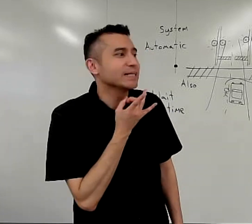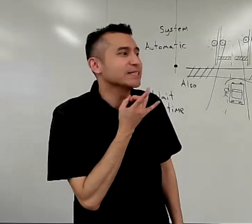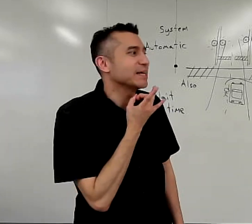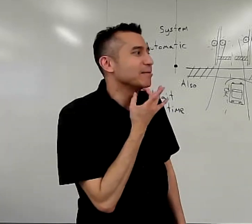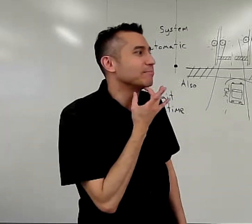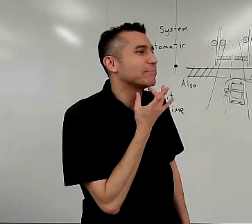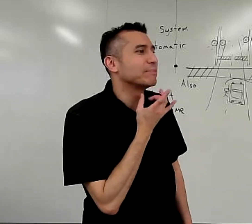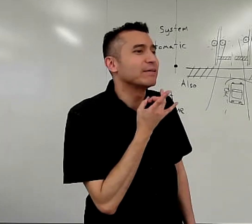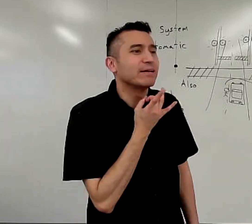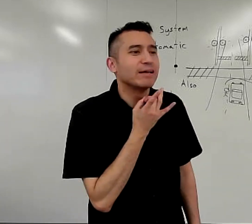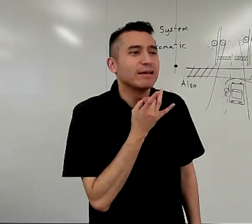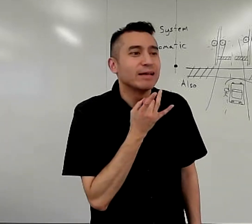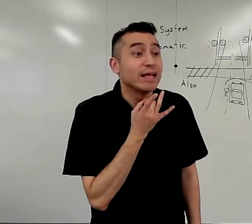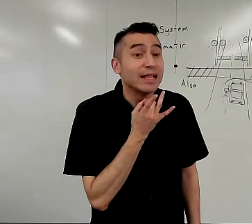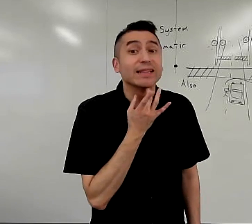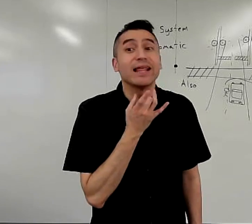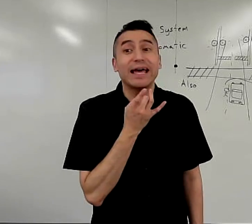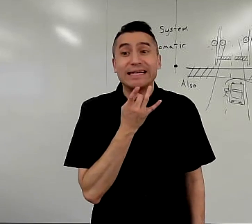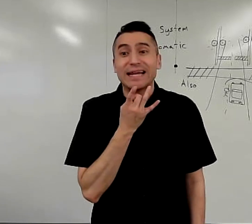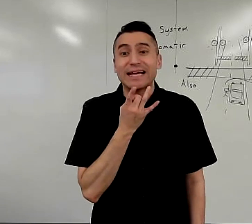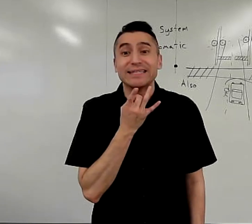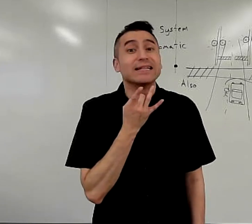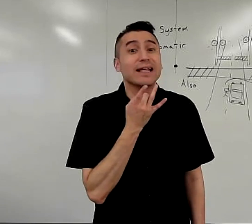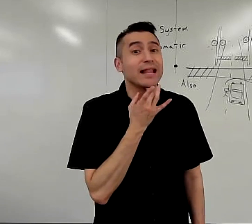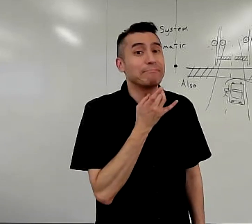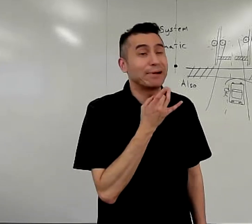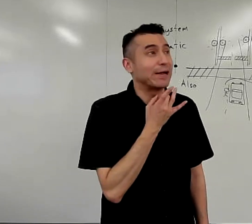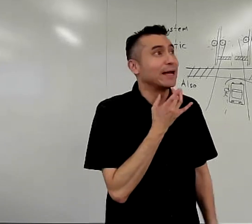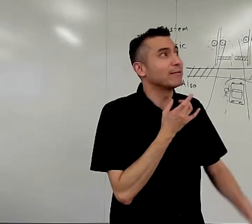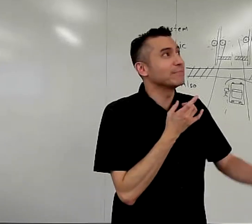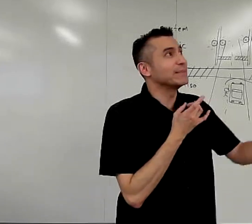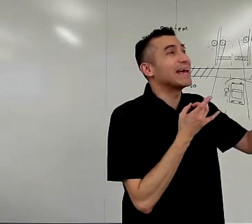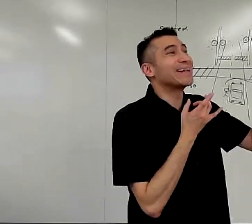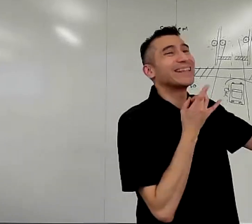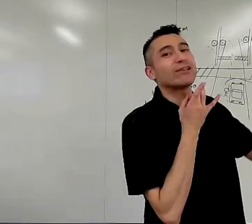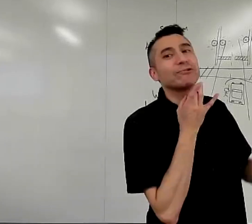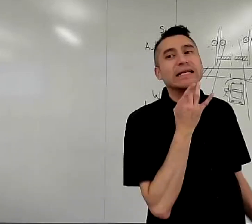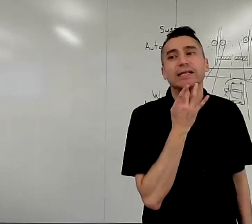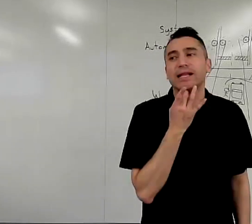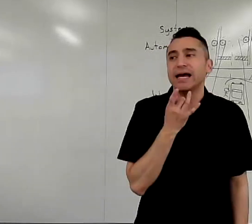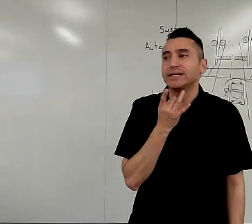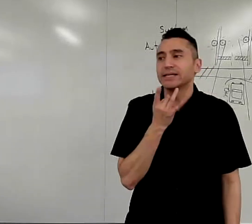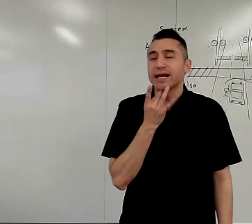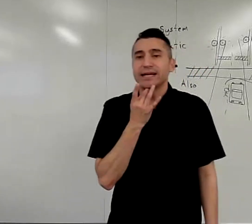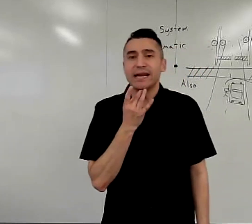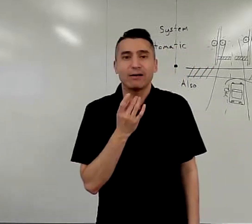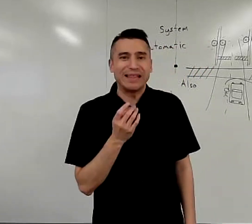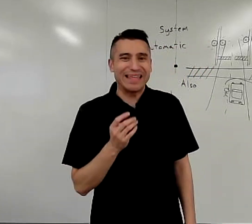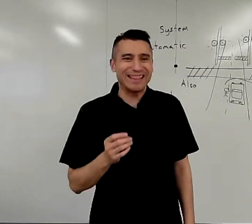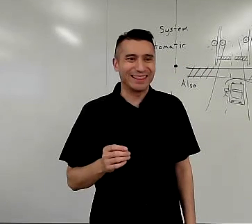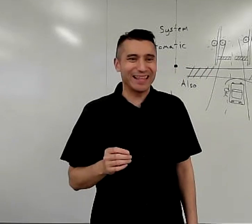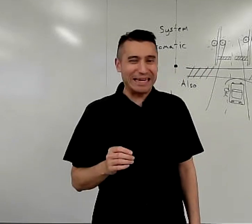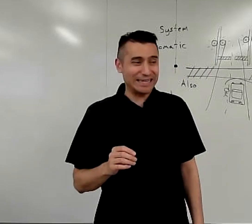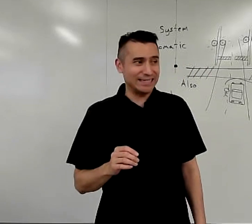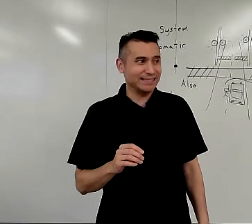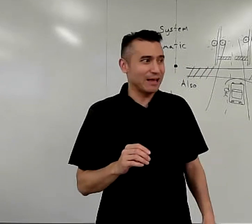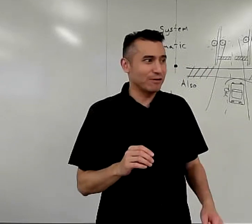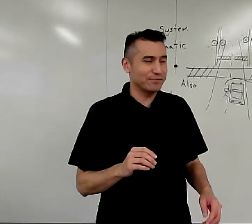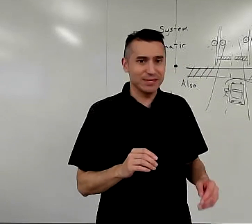8-hand shape. Light, as in la lámpara, an electric light. Now, light itself,